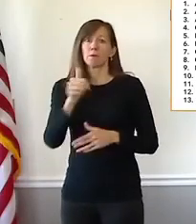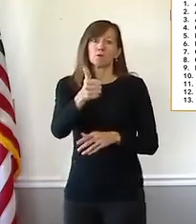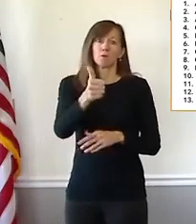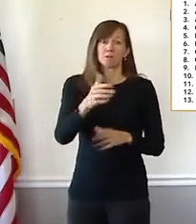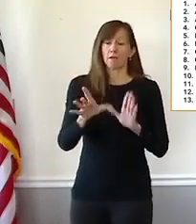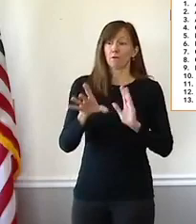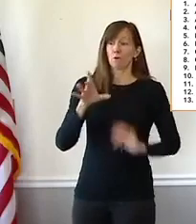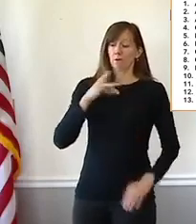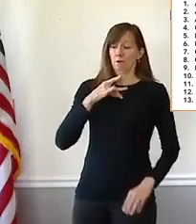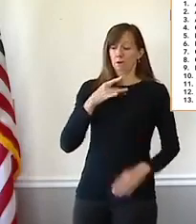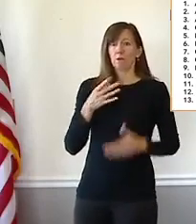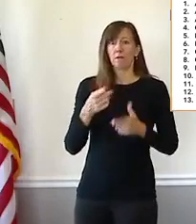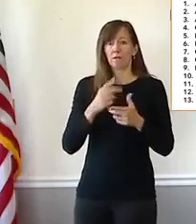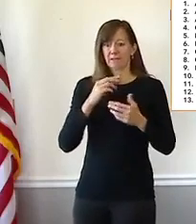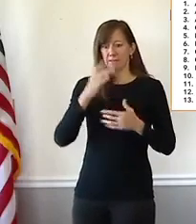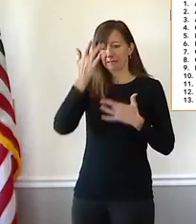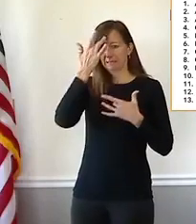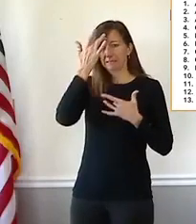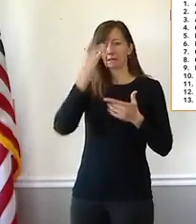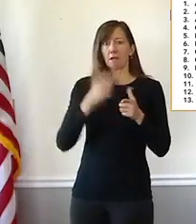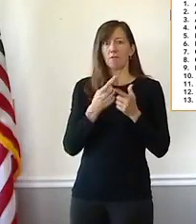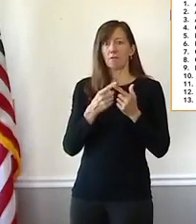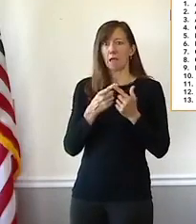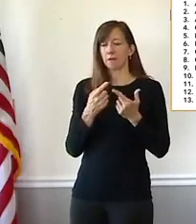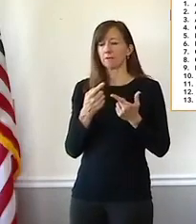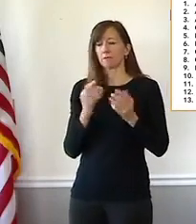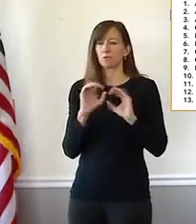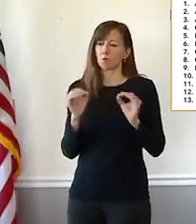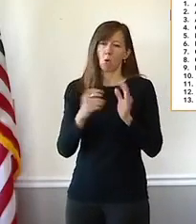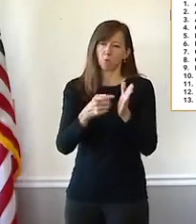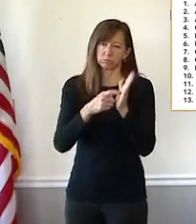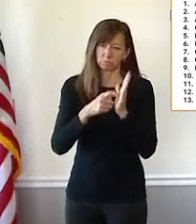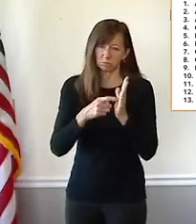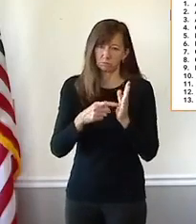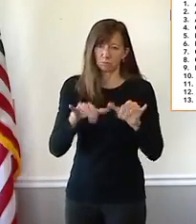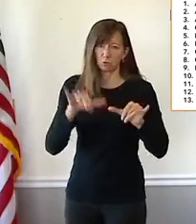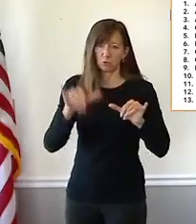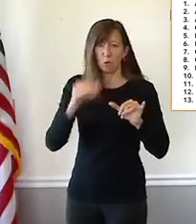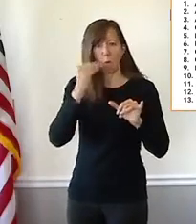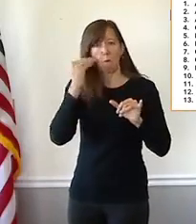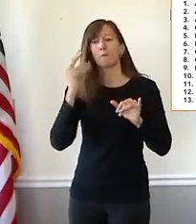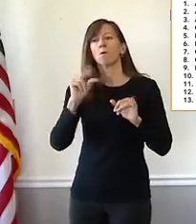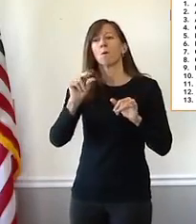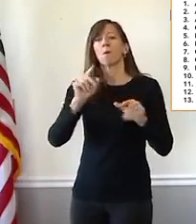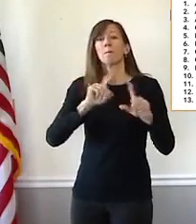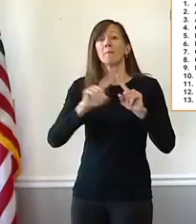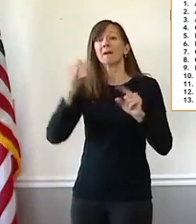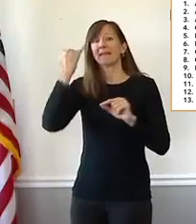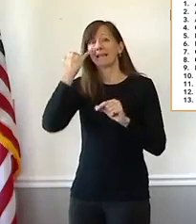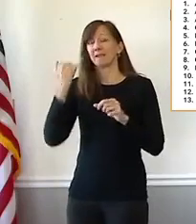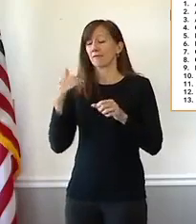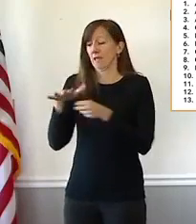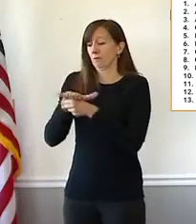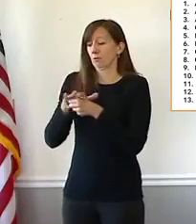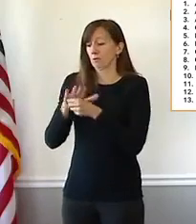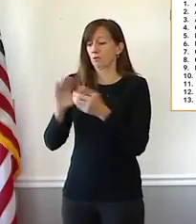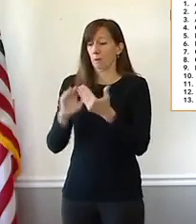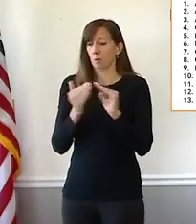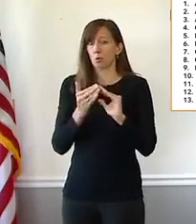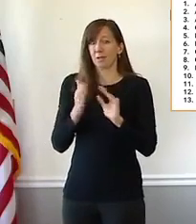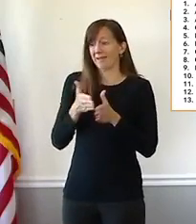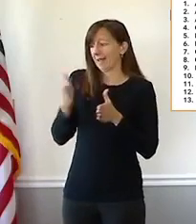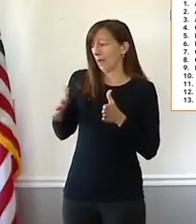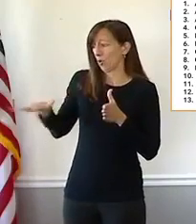mandatory stay-in-place requirement. But again, if you're living in a community or location or neighborhood where you have a higher